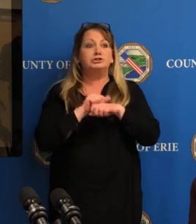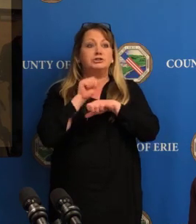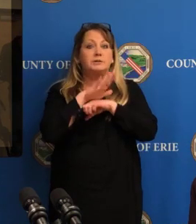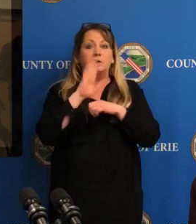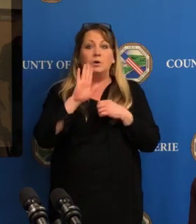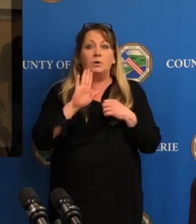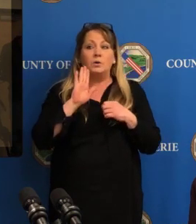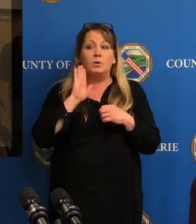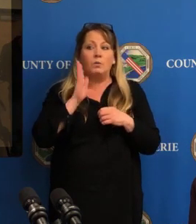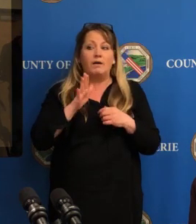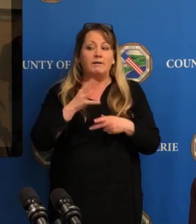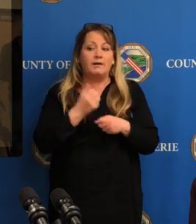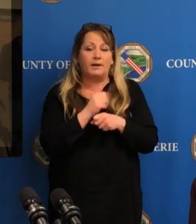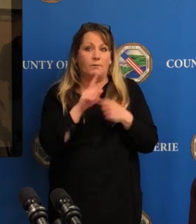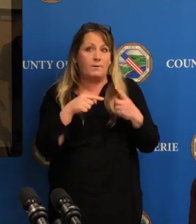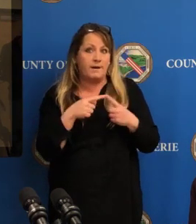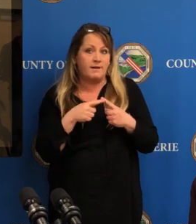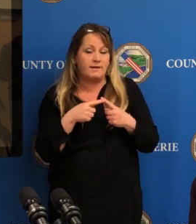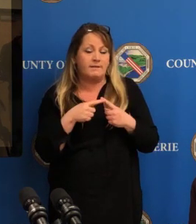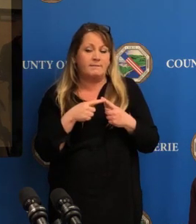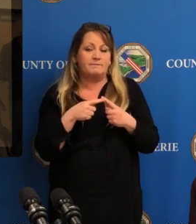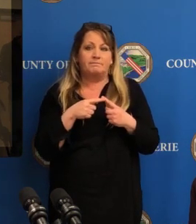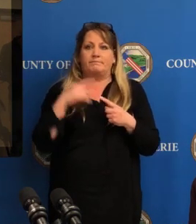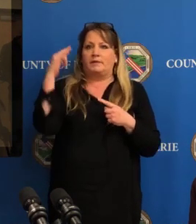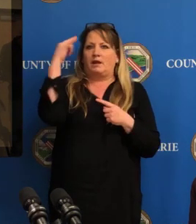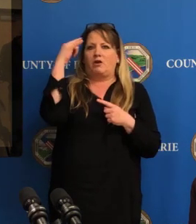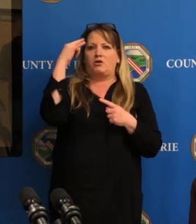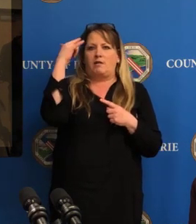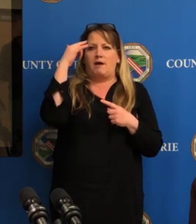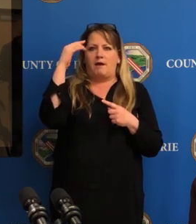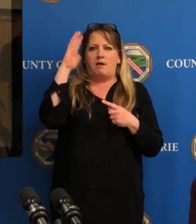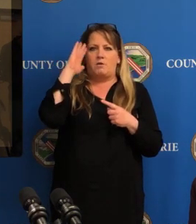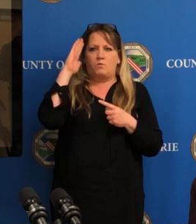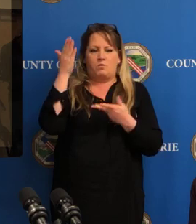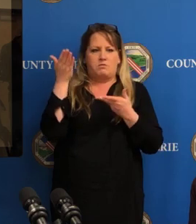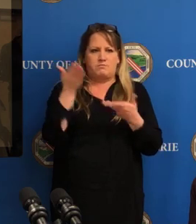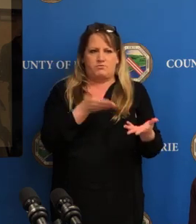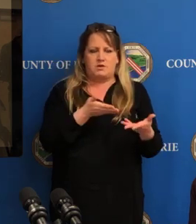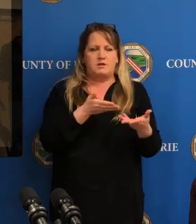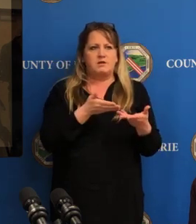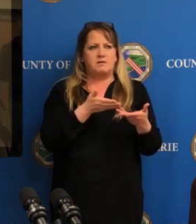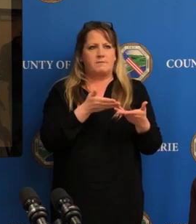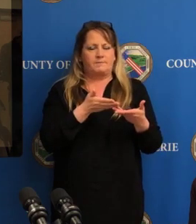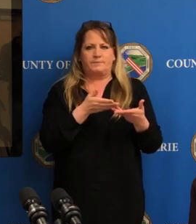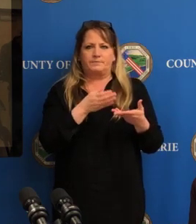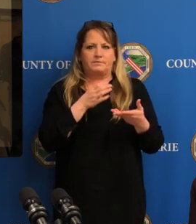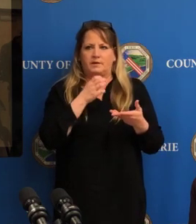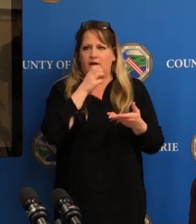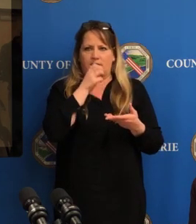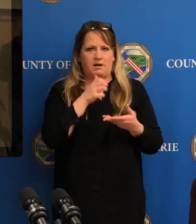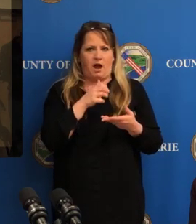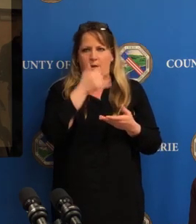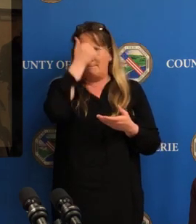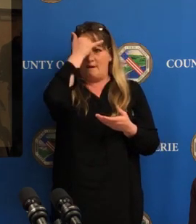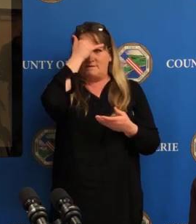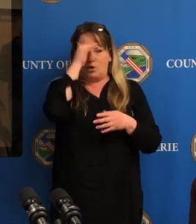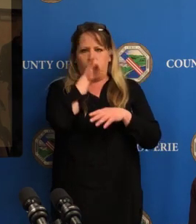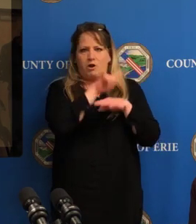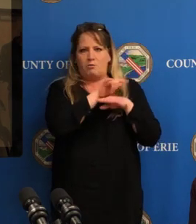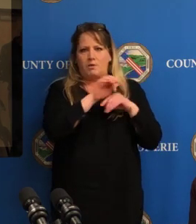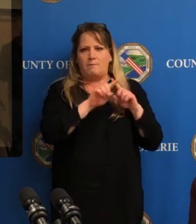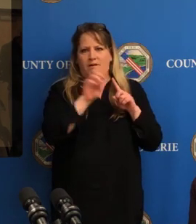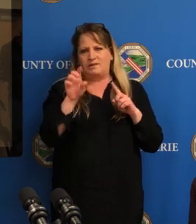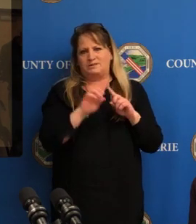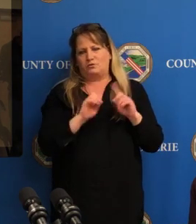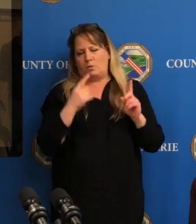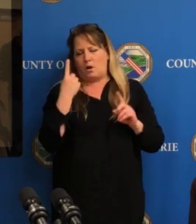received. It's being delivered by air carrier. It will be received not at the Buffalo Niagara International Airport, but another